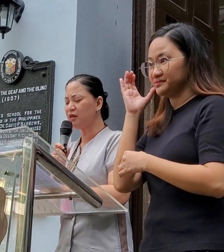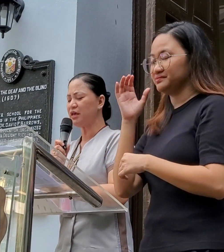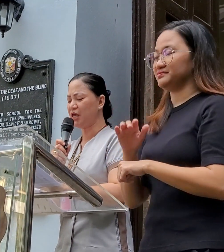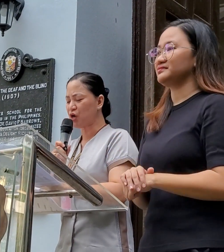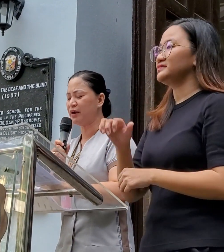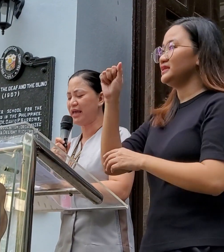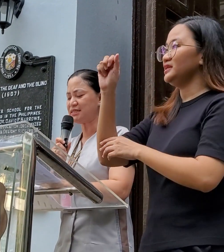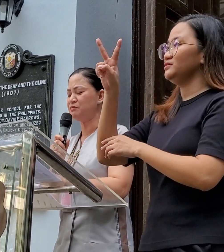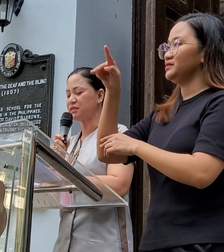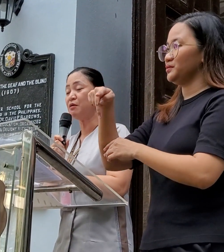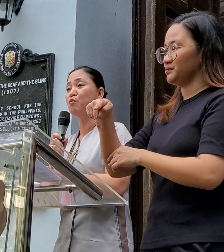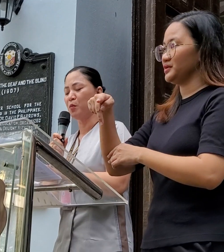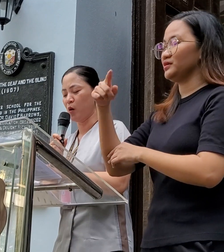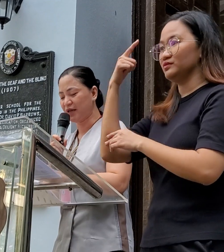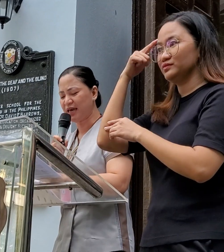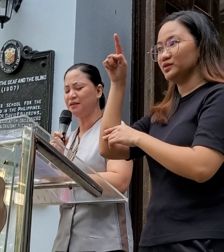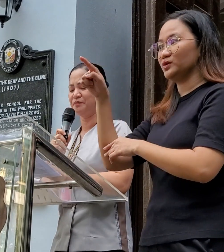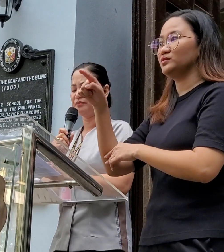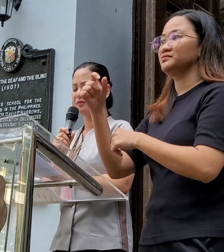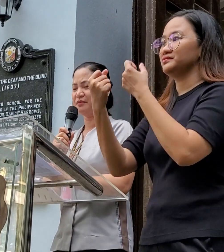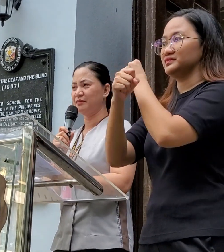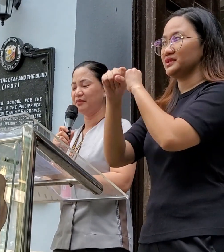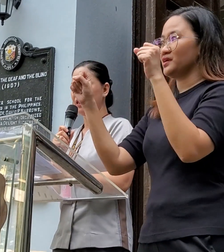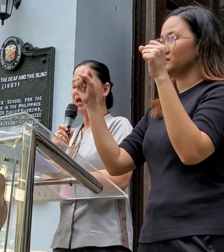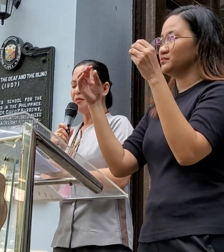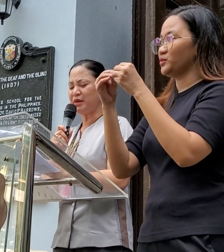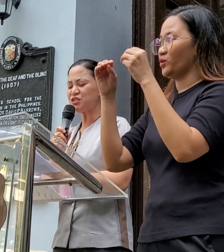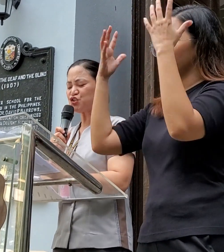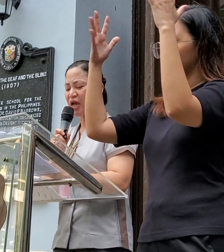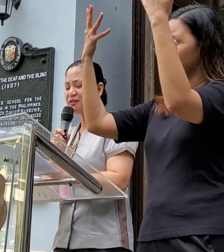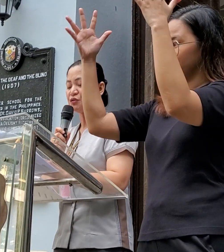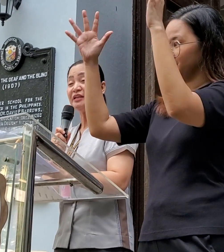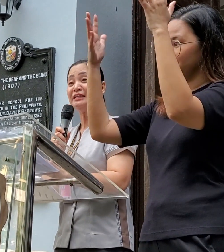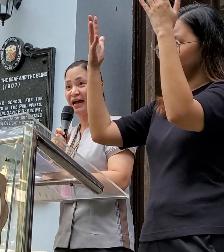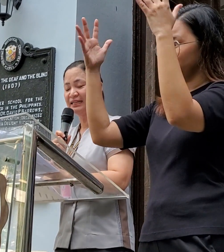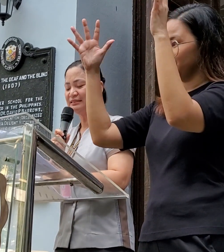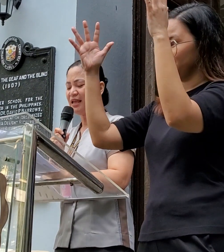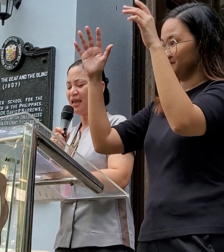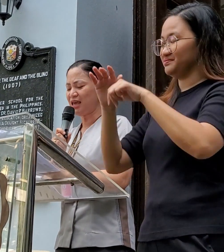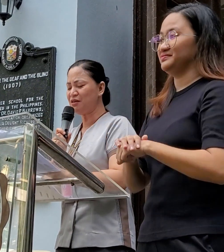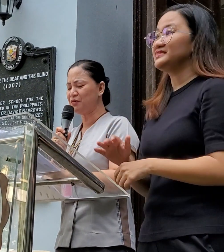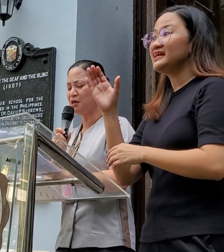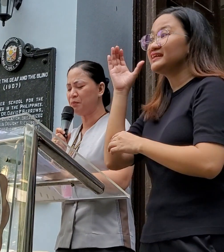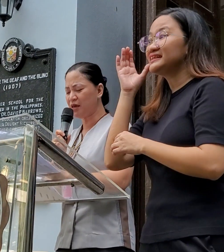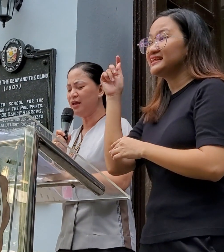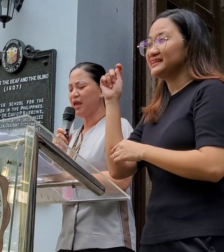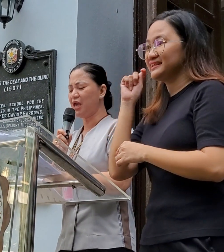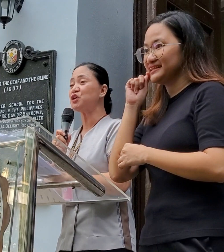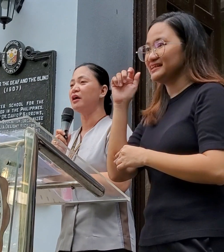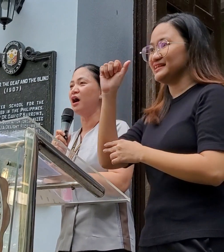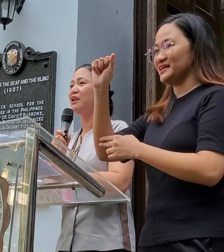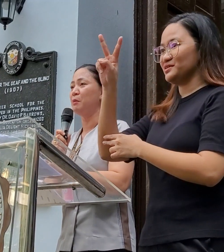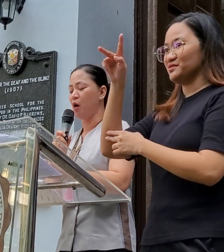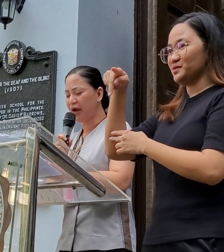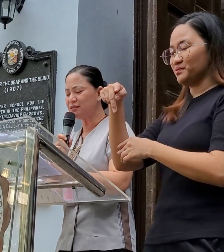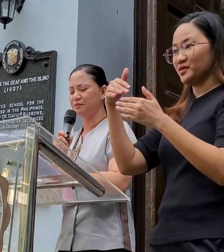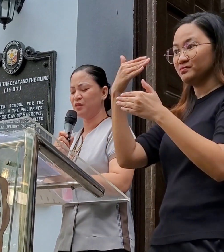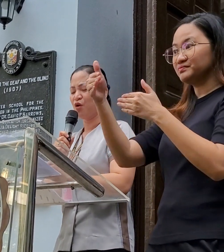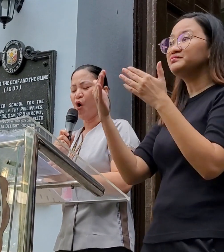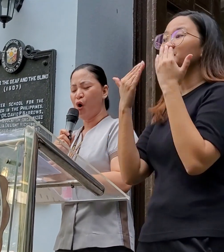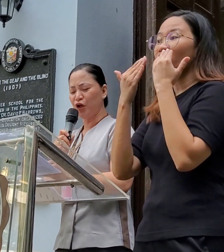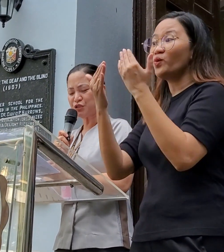APB HRSM Save More Market. Ms. Chat Tupidad, AVP HR Alpha